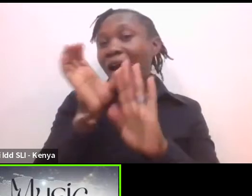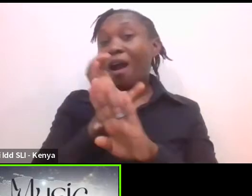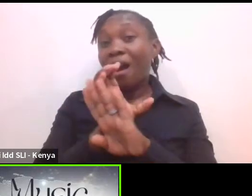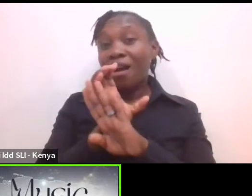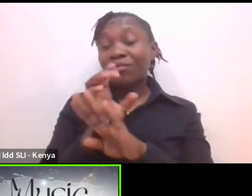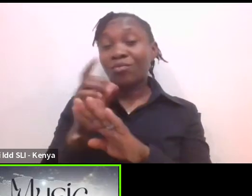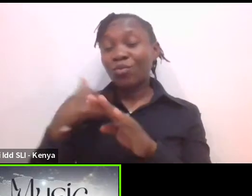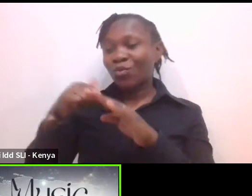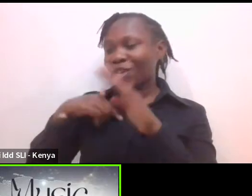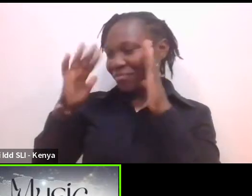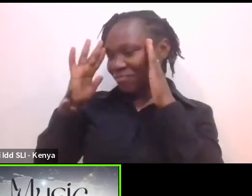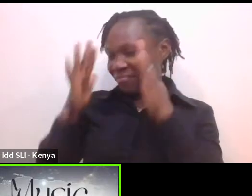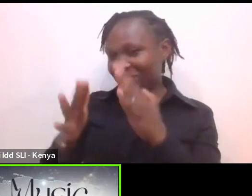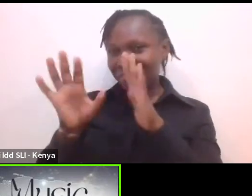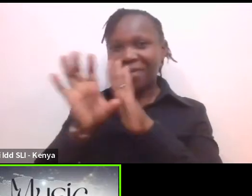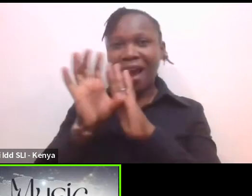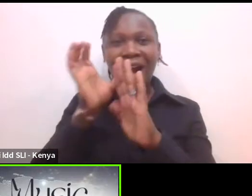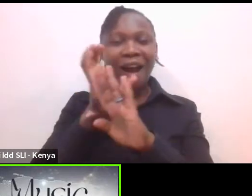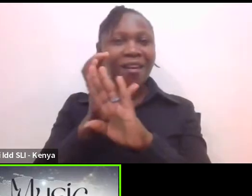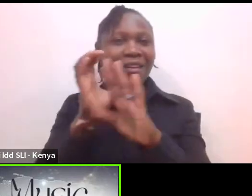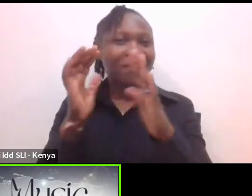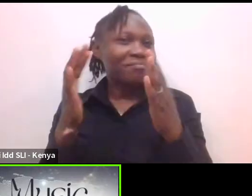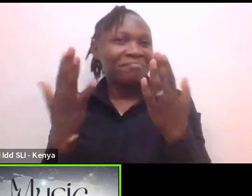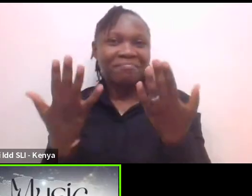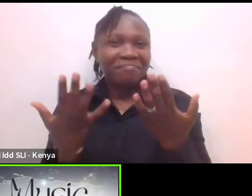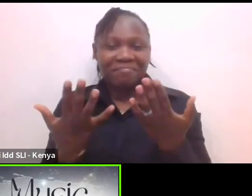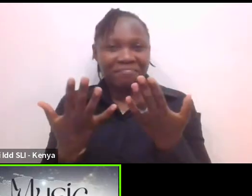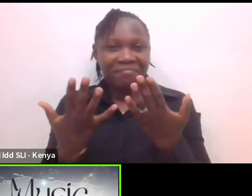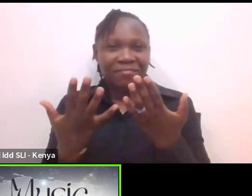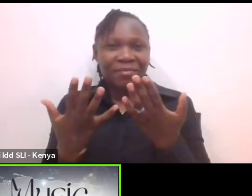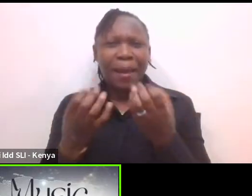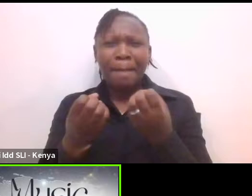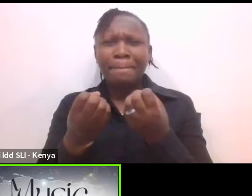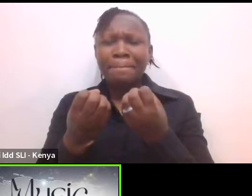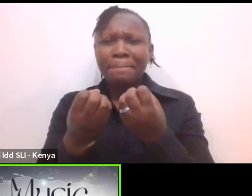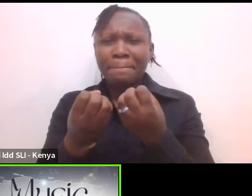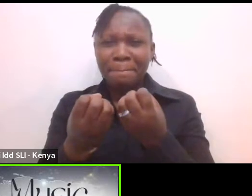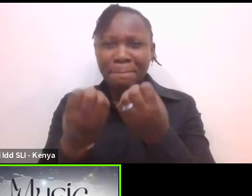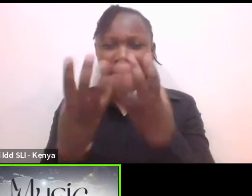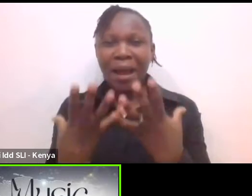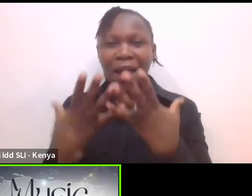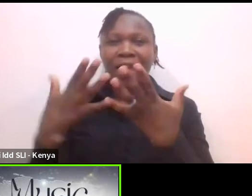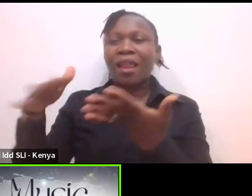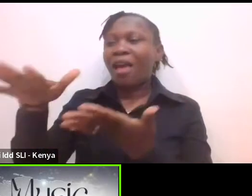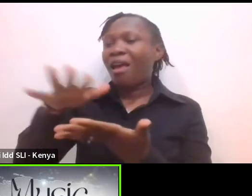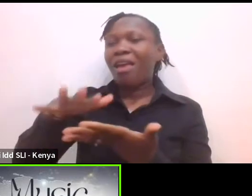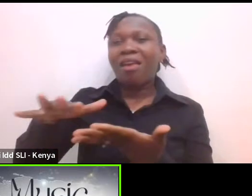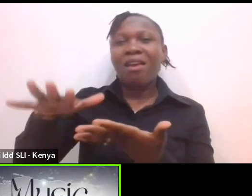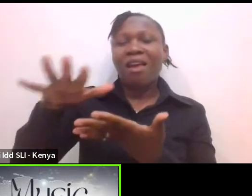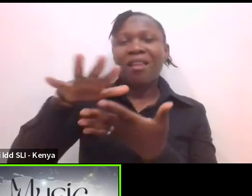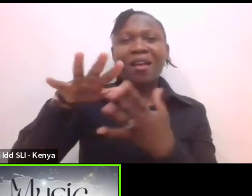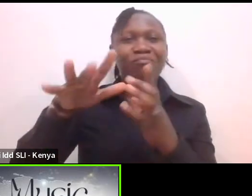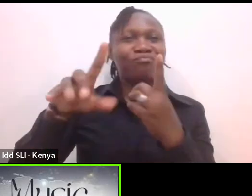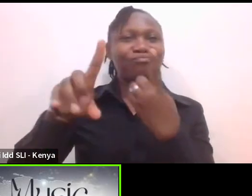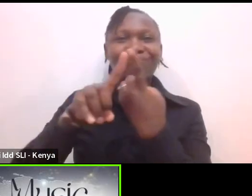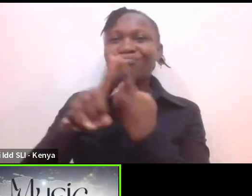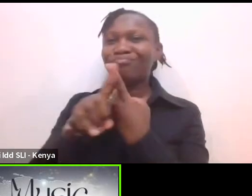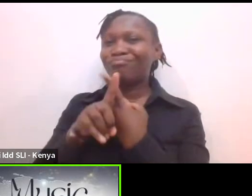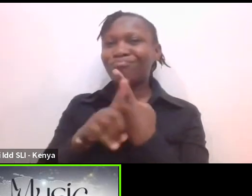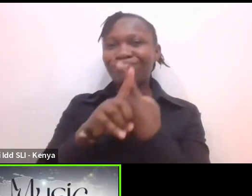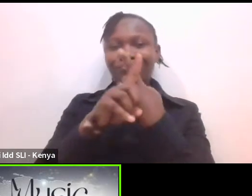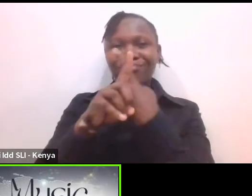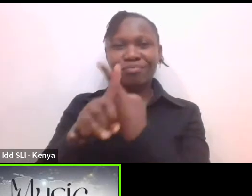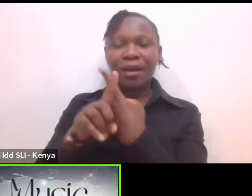curriculum for a lot of different areas behind it. I am personally very interested